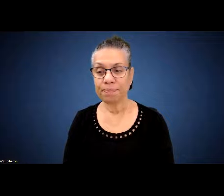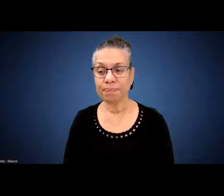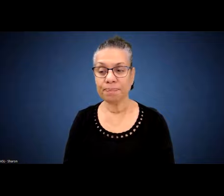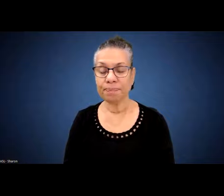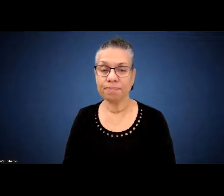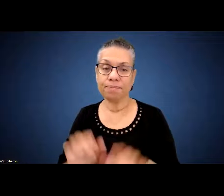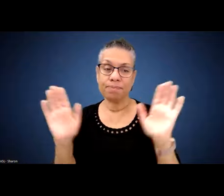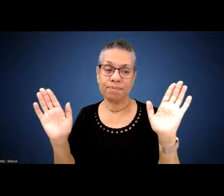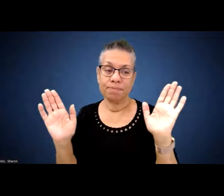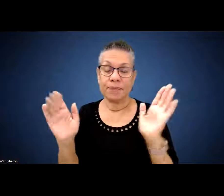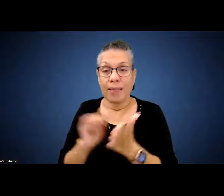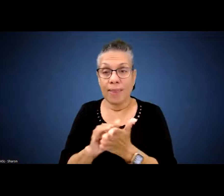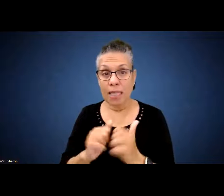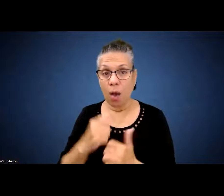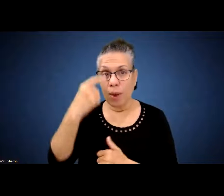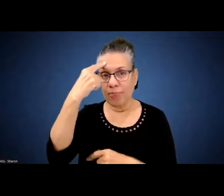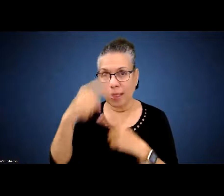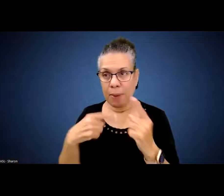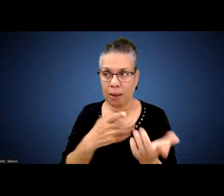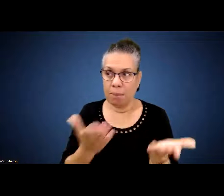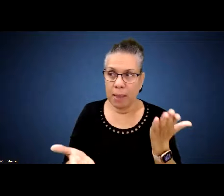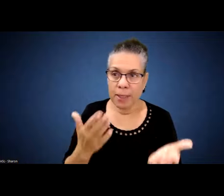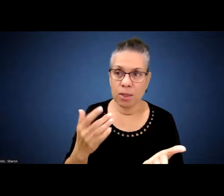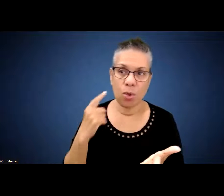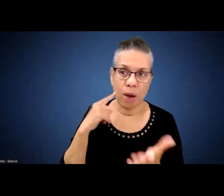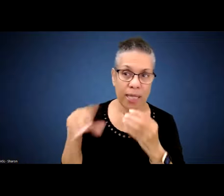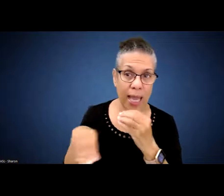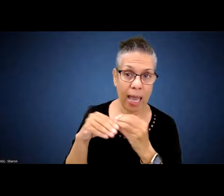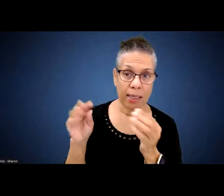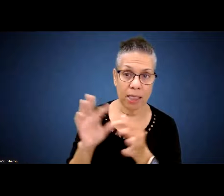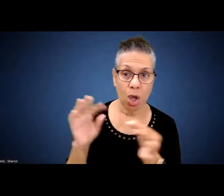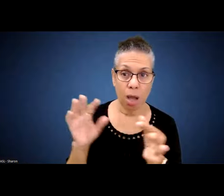That's how I'm thinking about it. I don't know if other folks had comments about that.